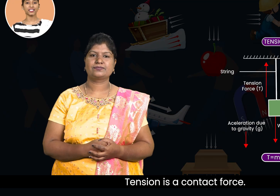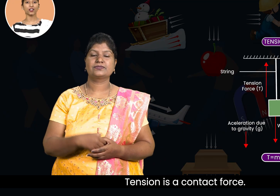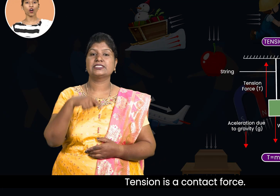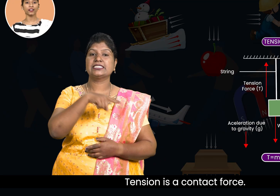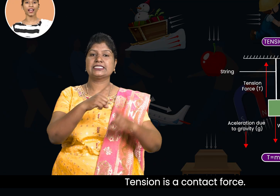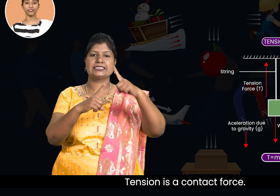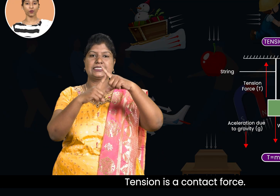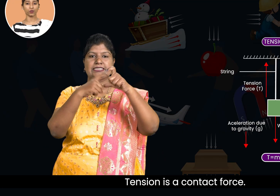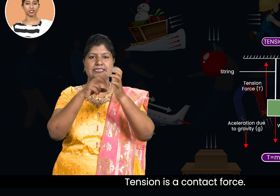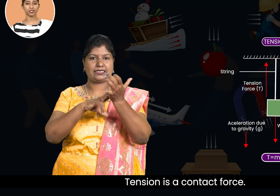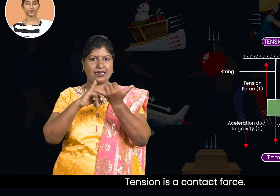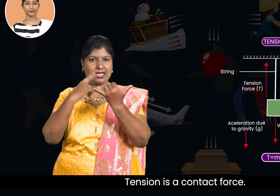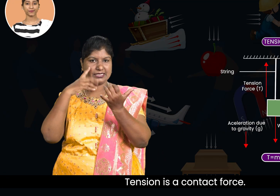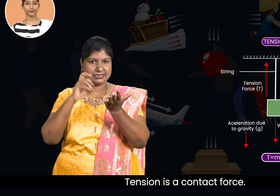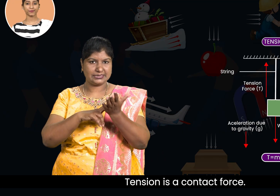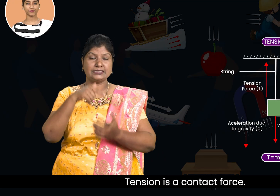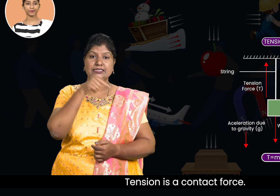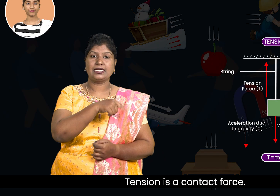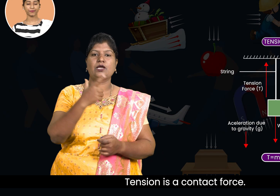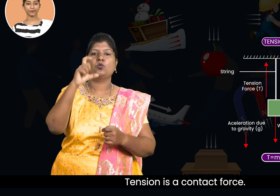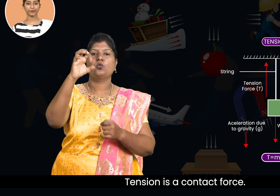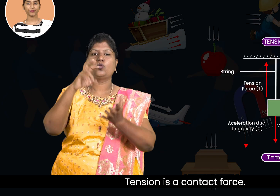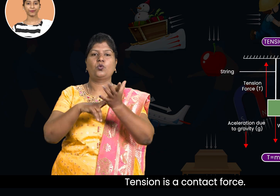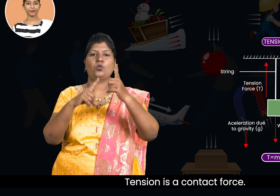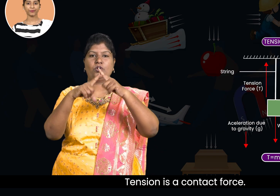Tension is a contact force.